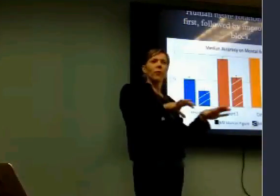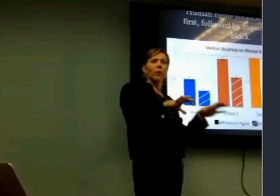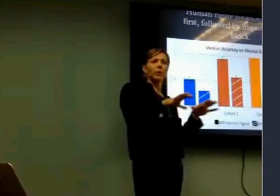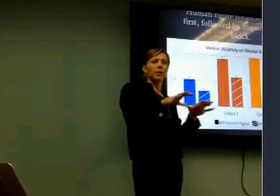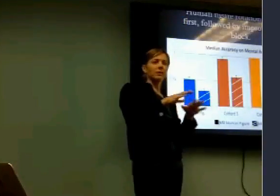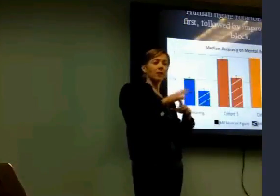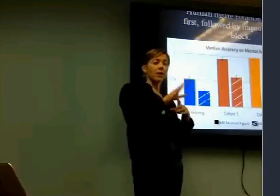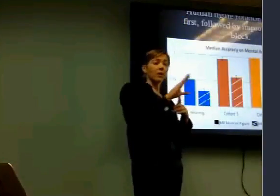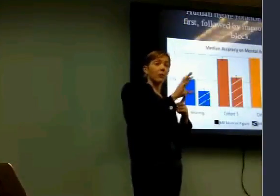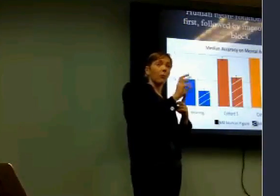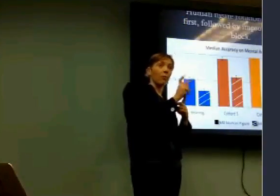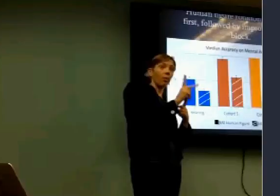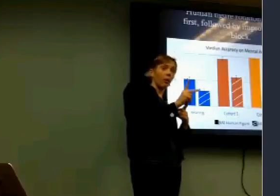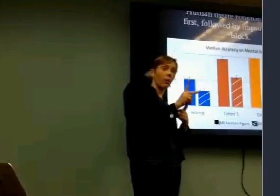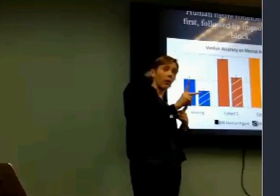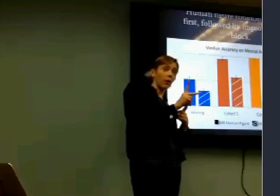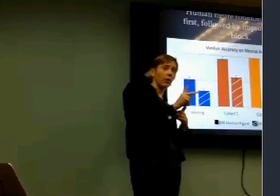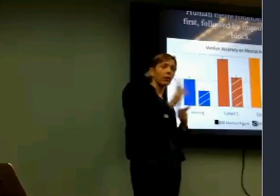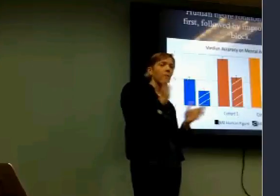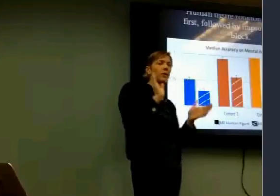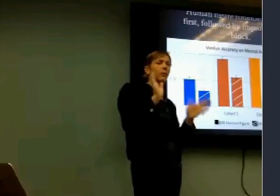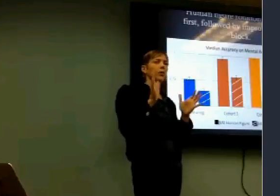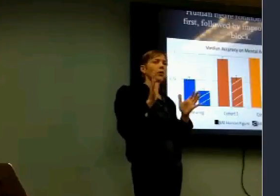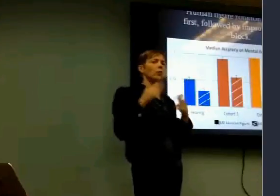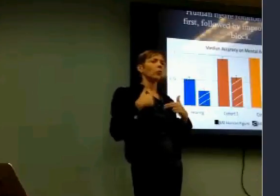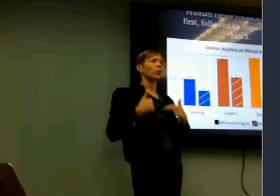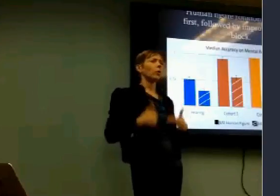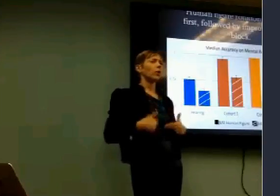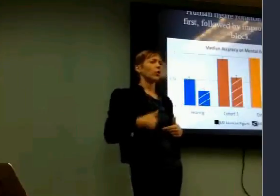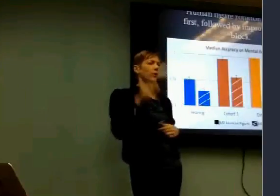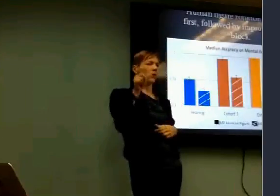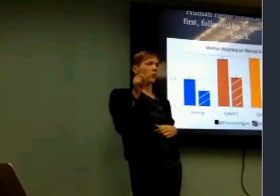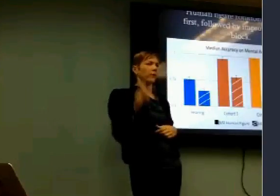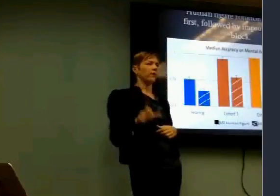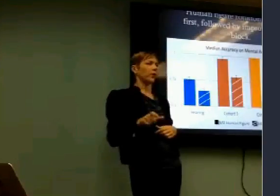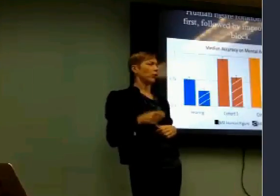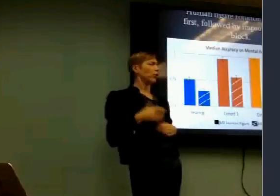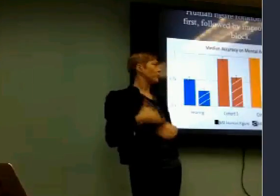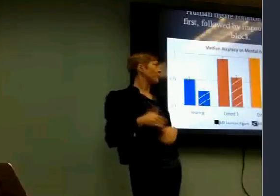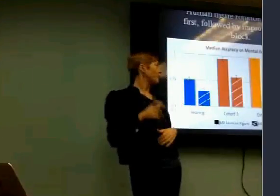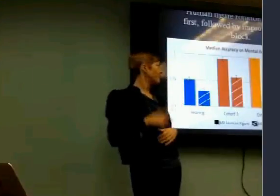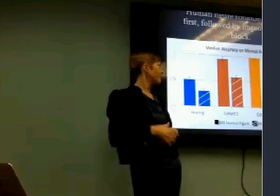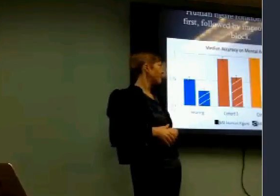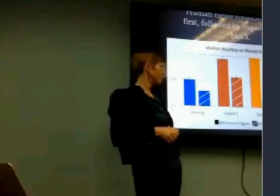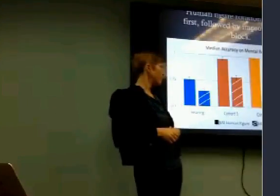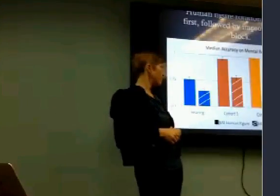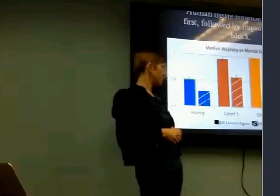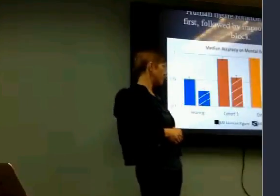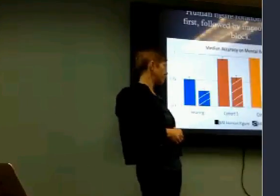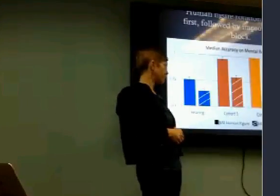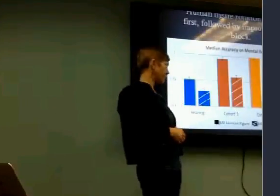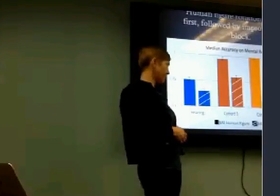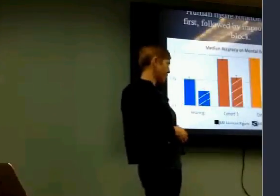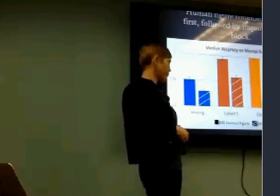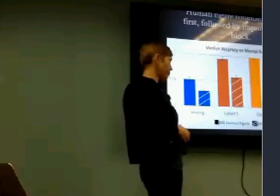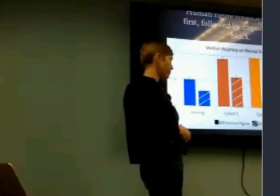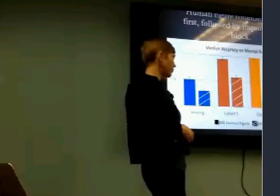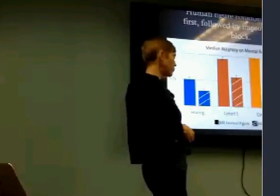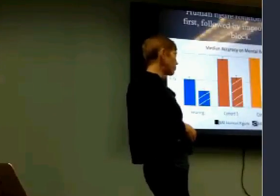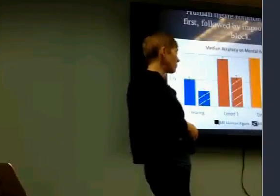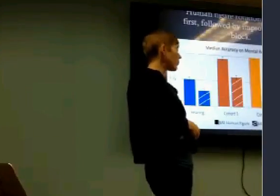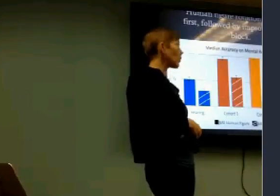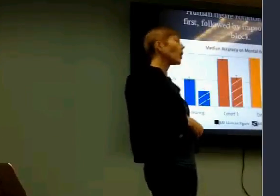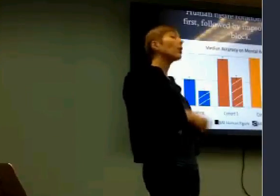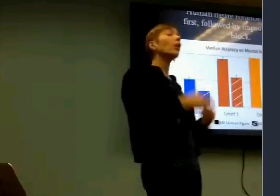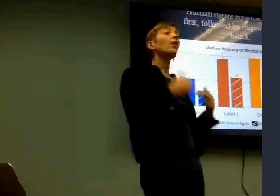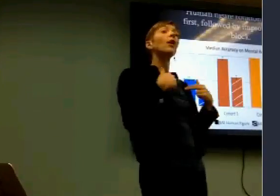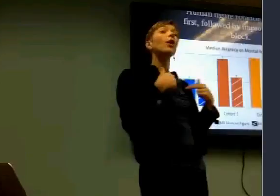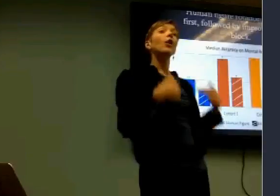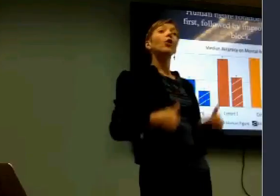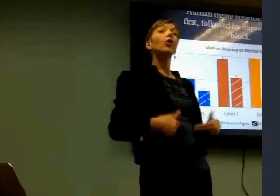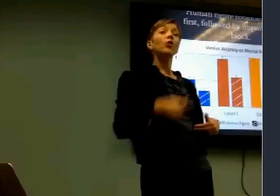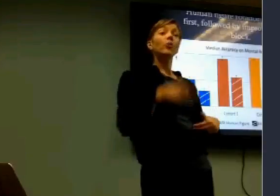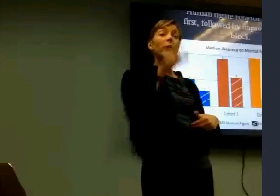Also, I find a different performance when I compare the geometric figures, such as the block, with the human figures,